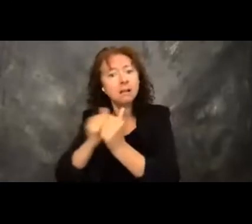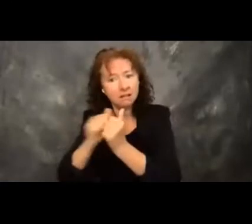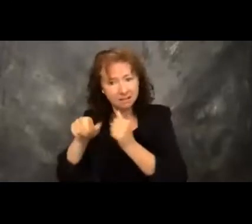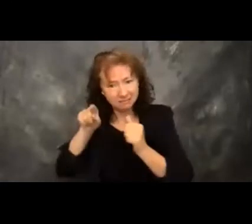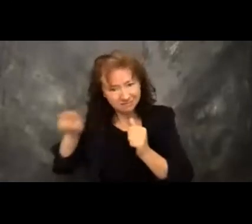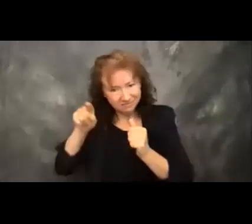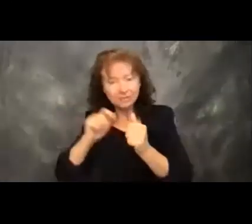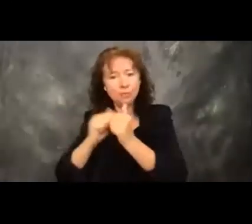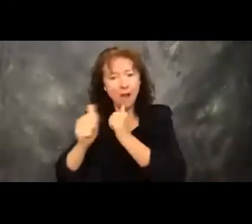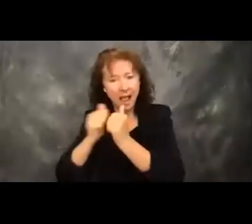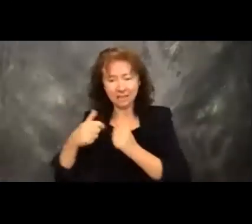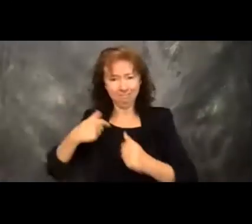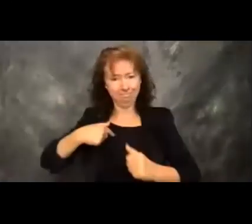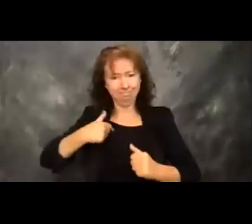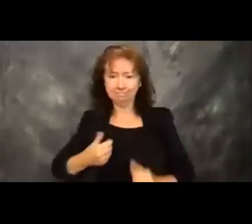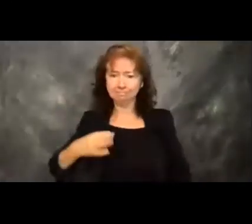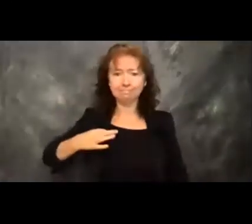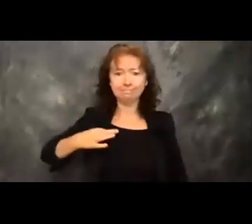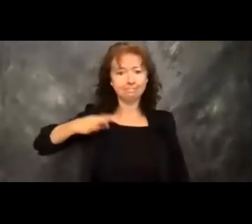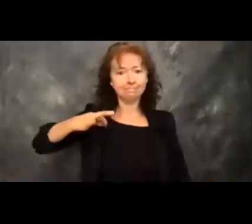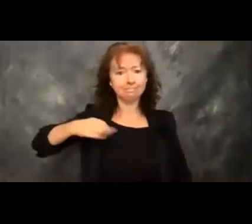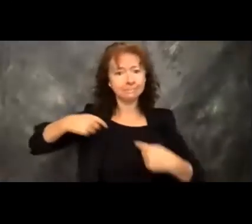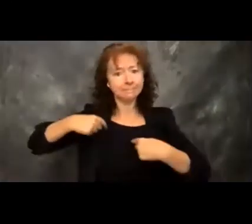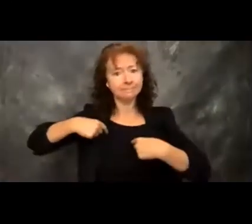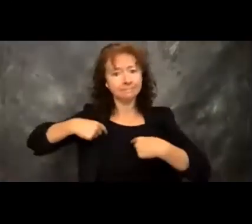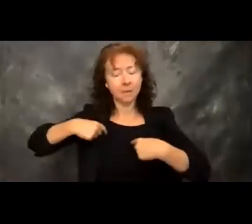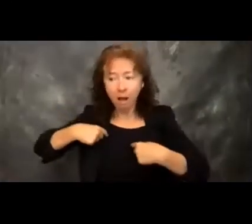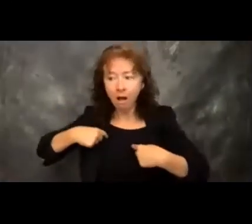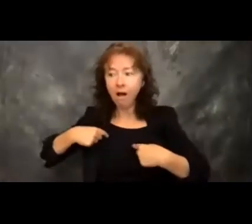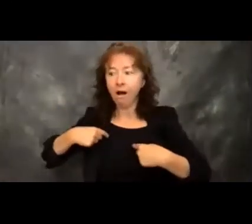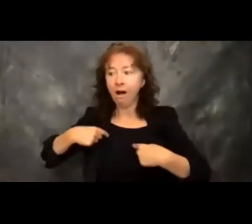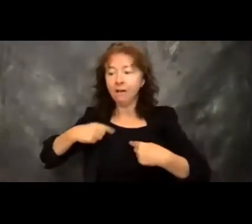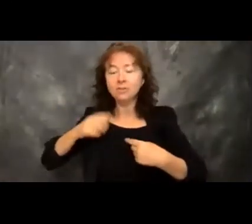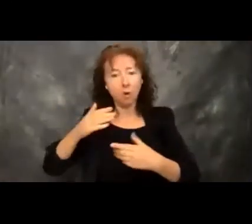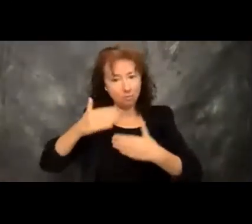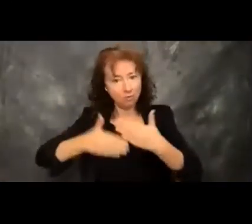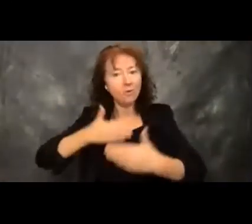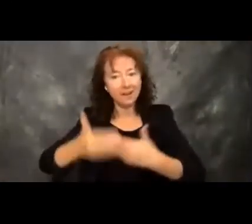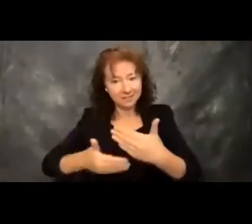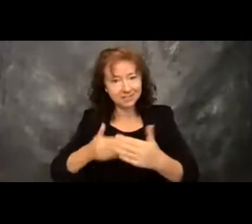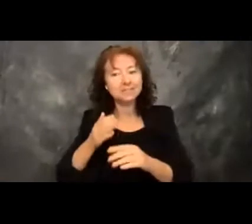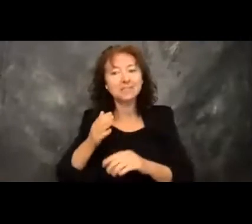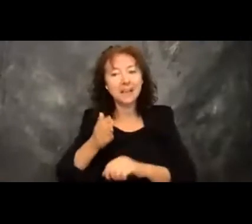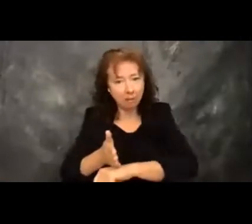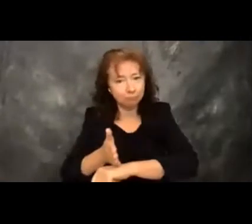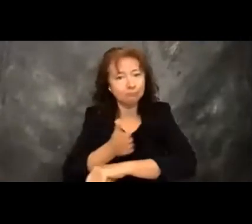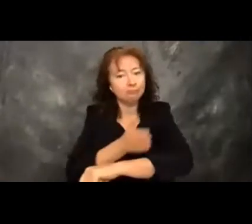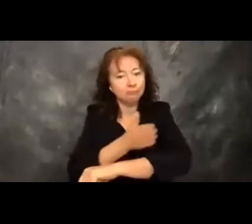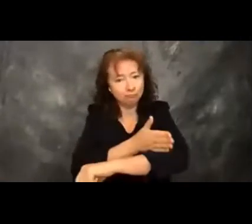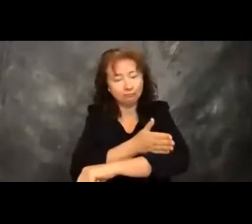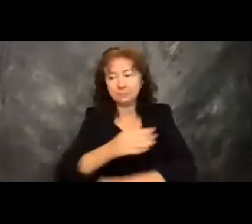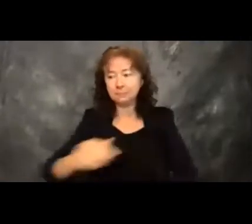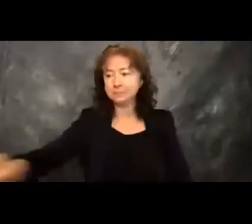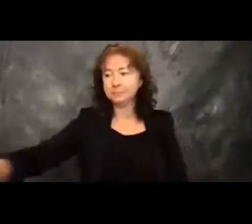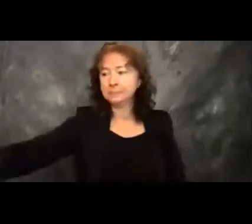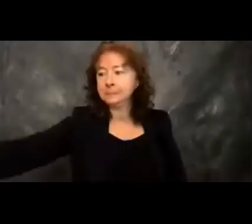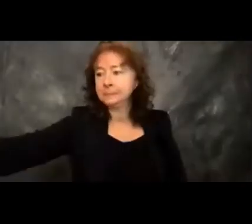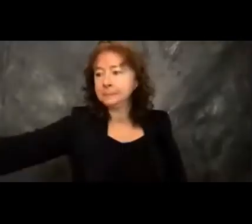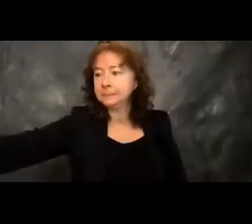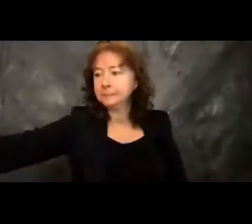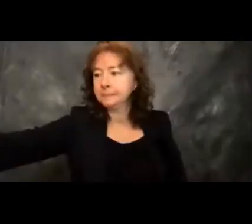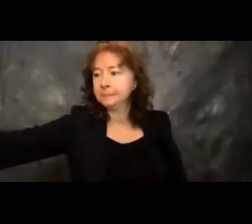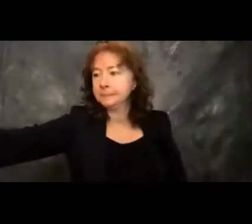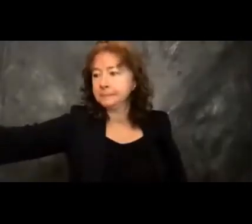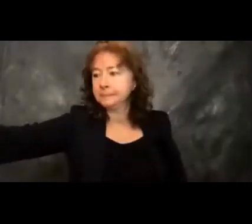big progress on it. For instance, because of the IFES working in the Kyrgyz Republic, we have a